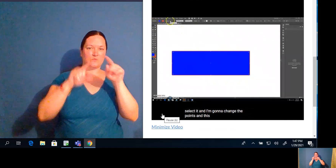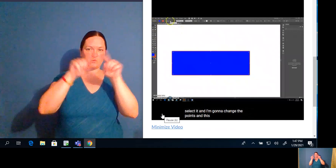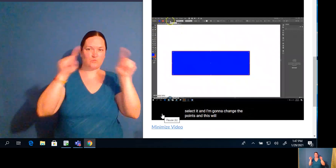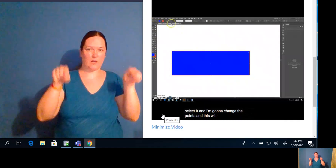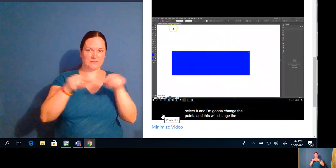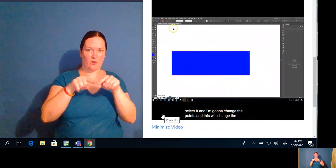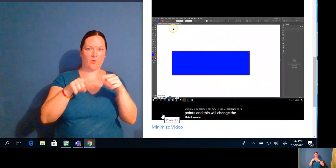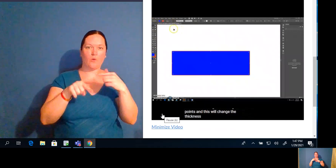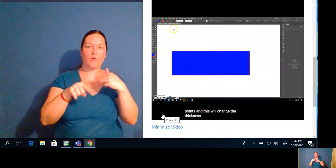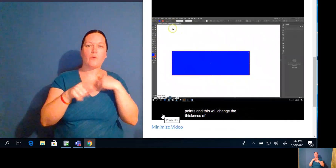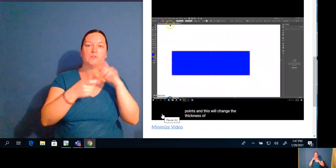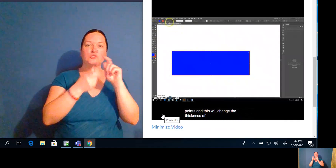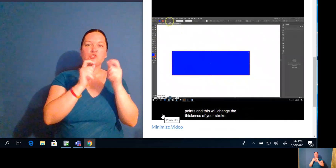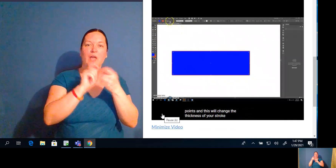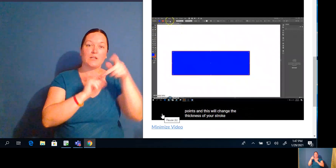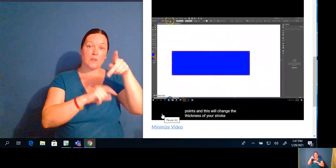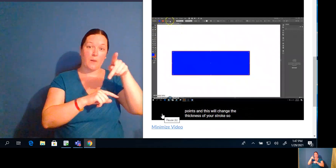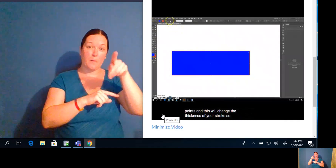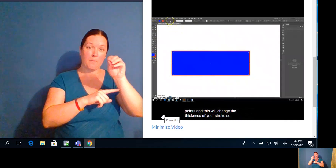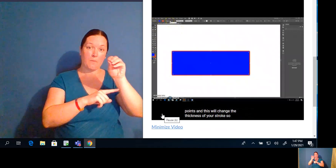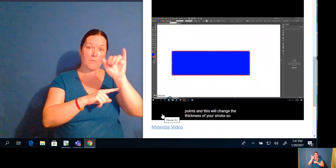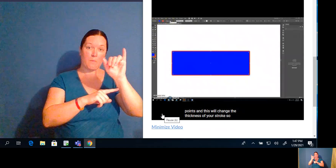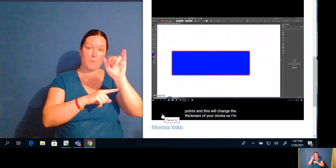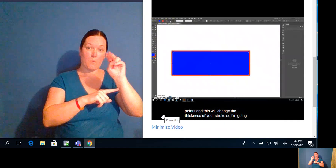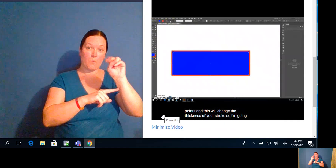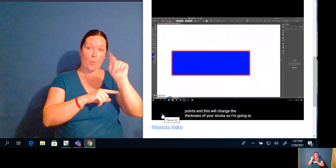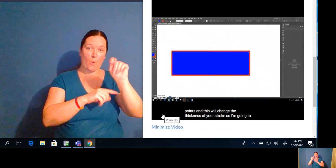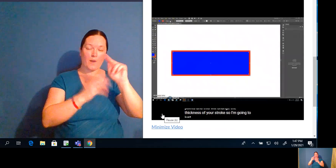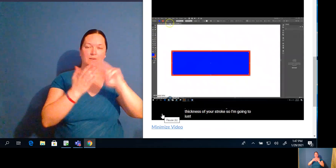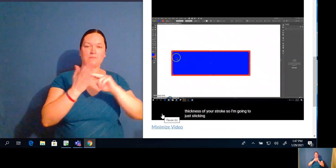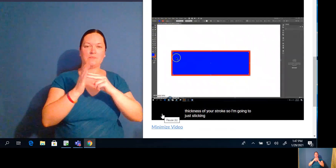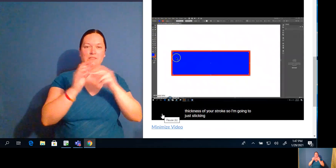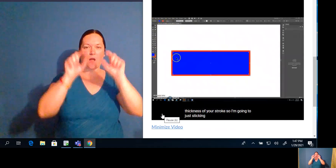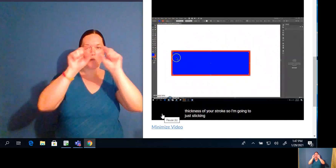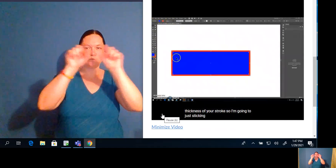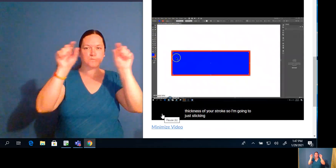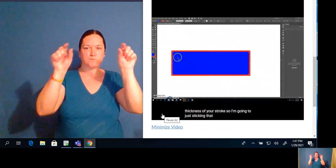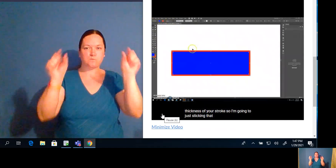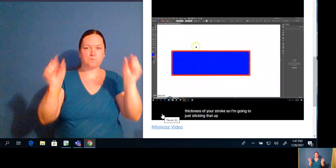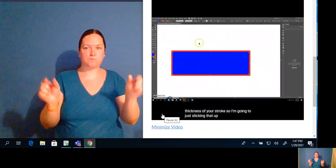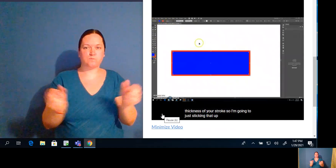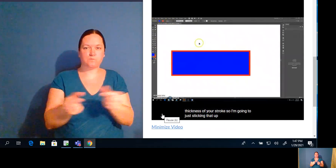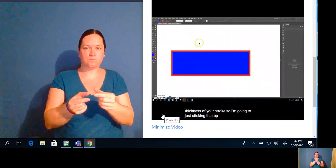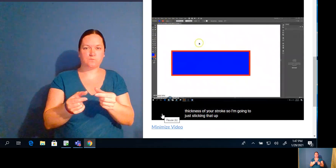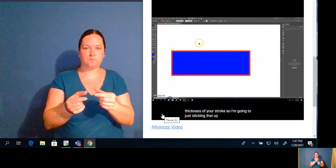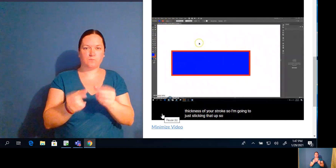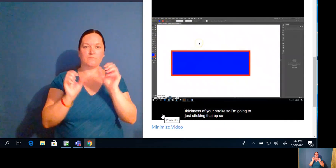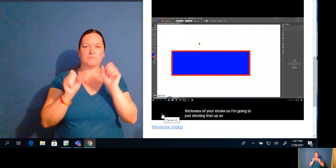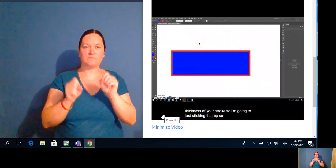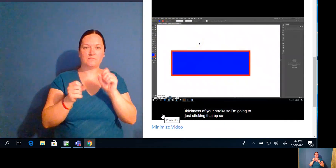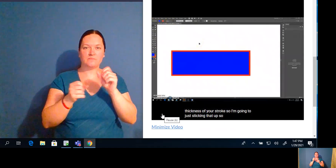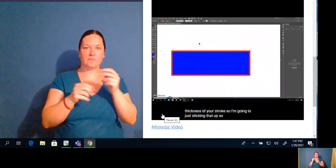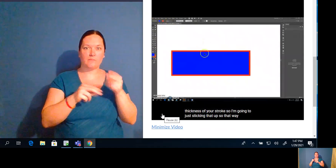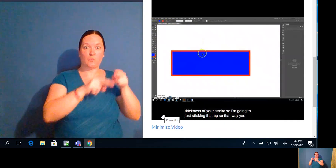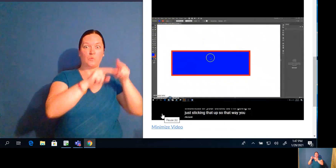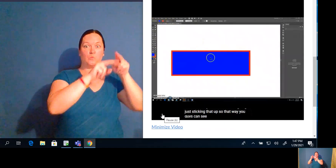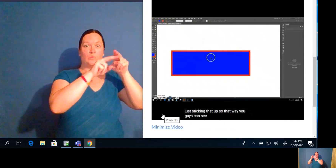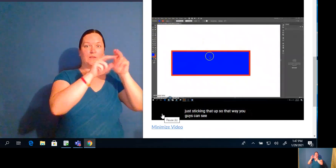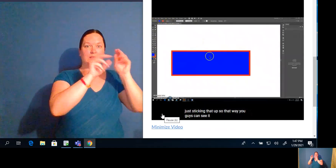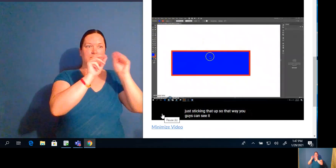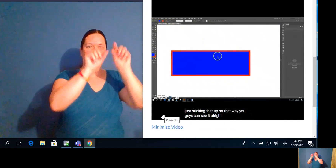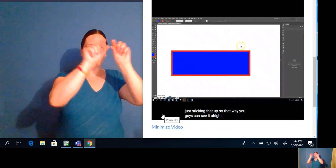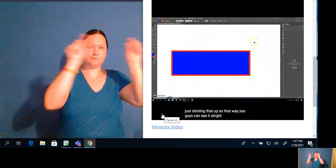points. And this will change the thickness of your stroke. So I'm going to just thicken that up so